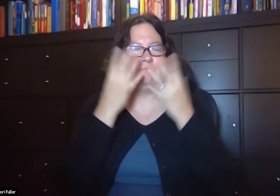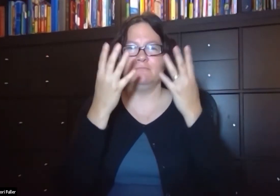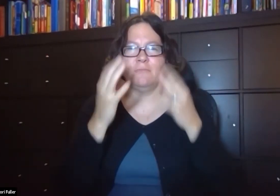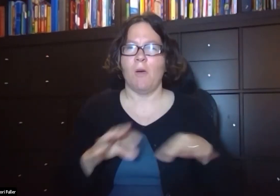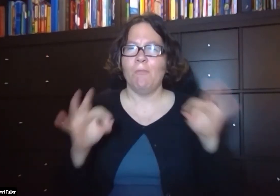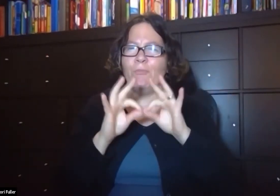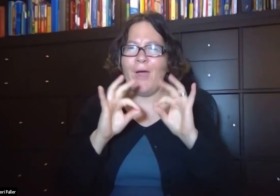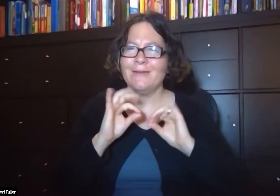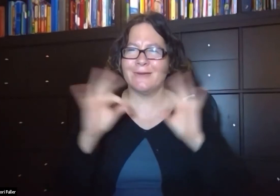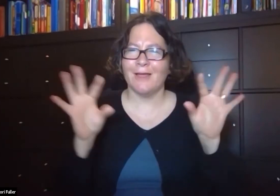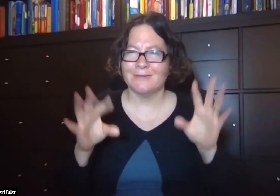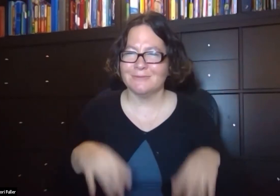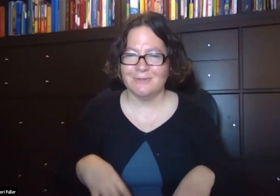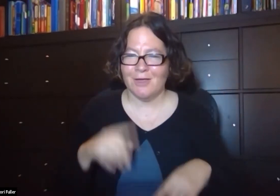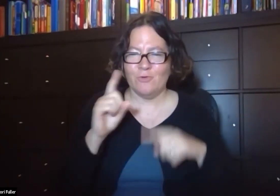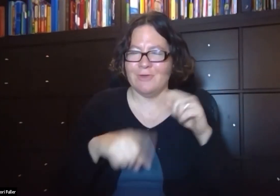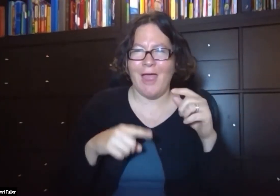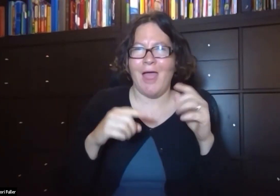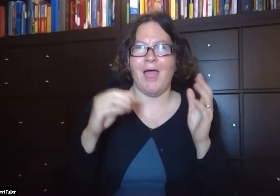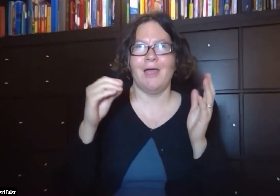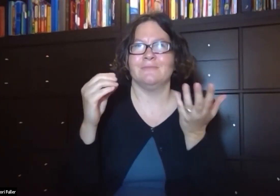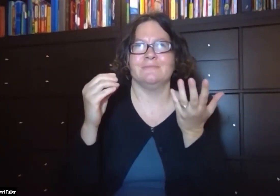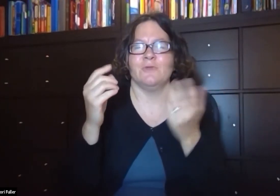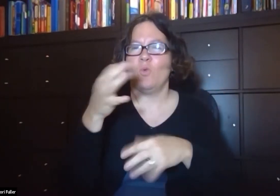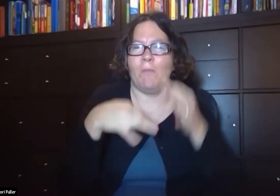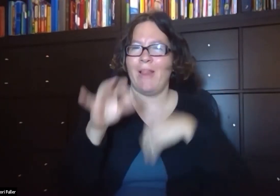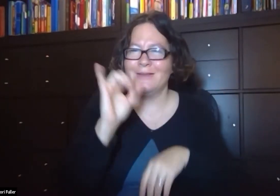conversations. And it's just been beautiful.